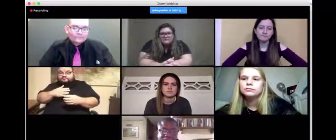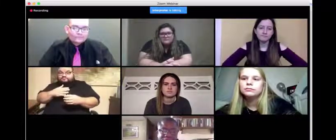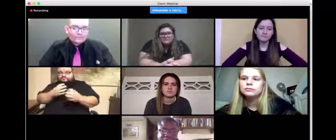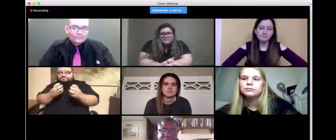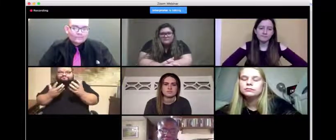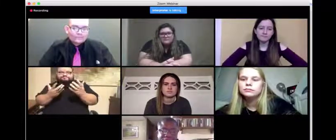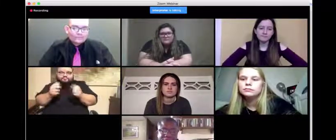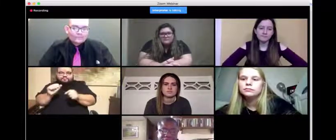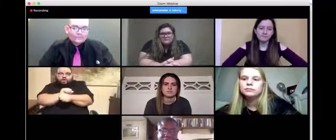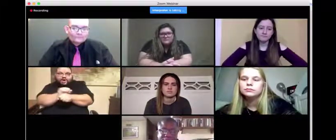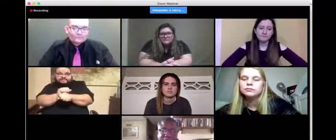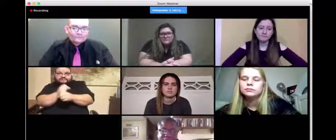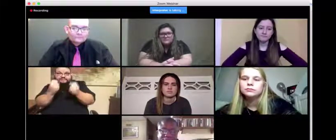same time using my voice.